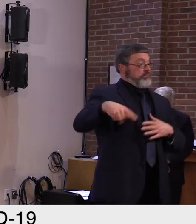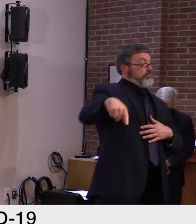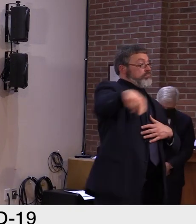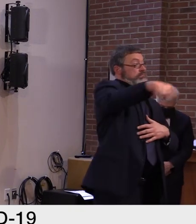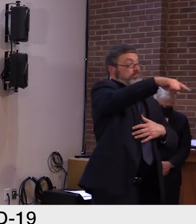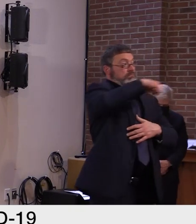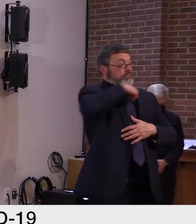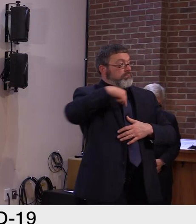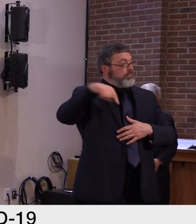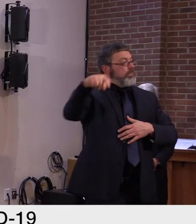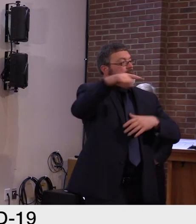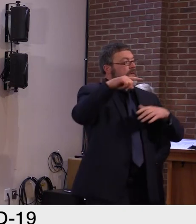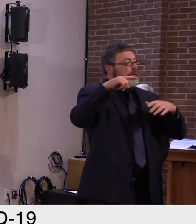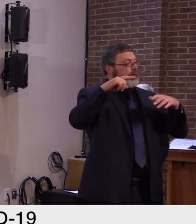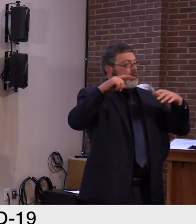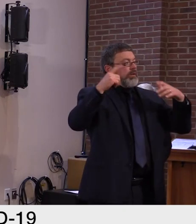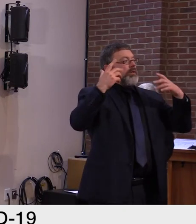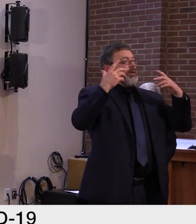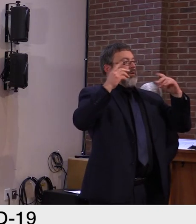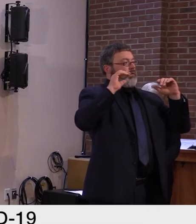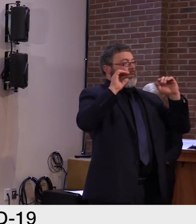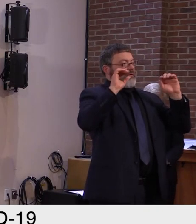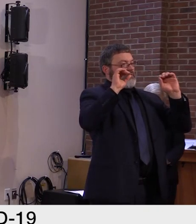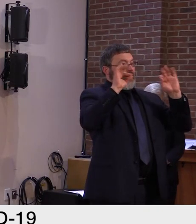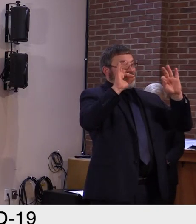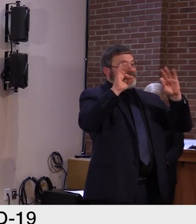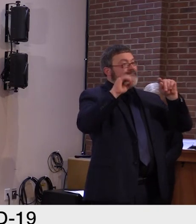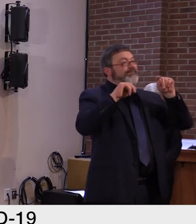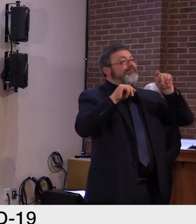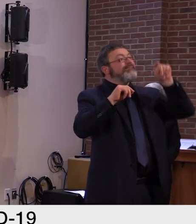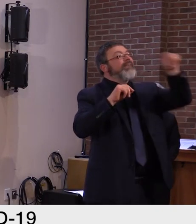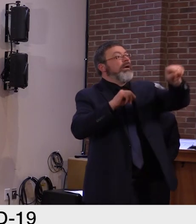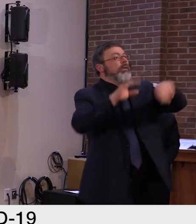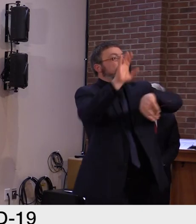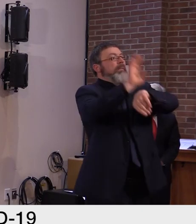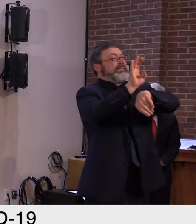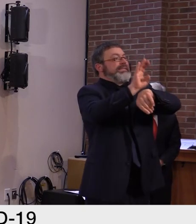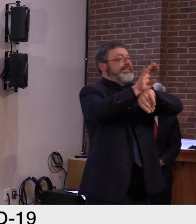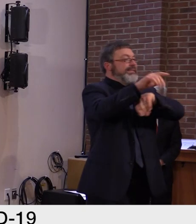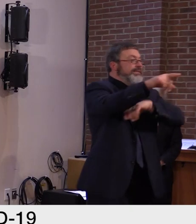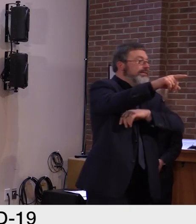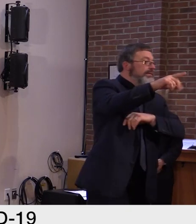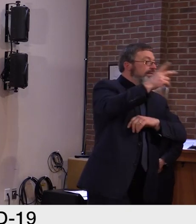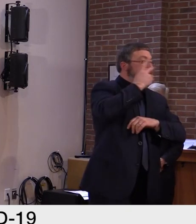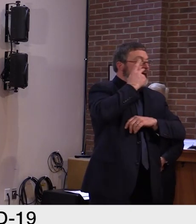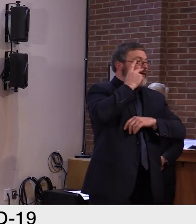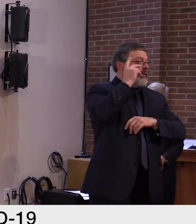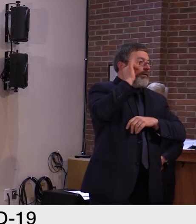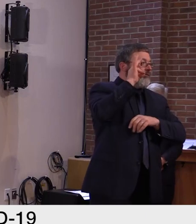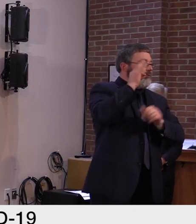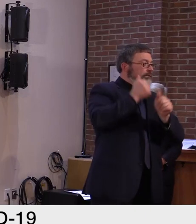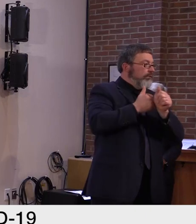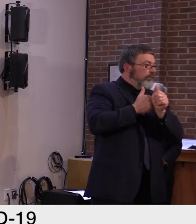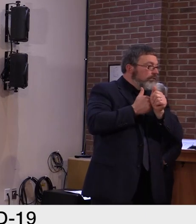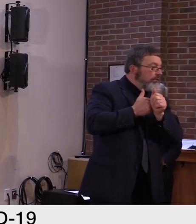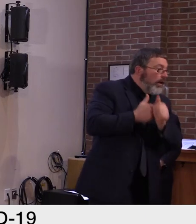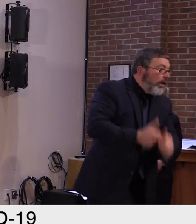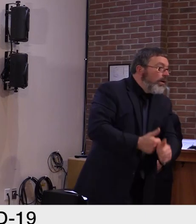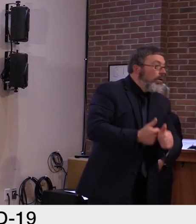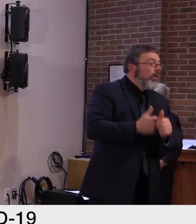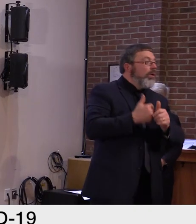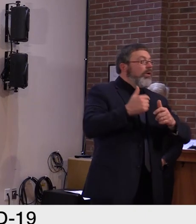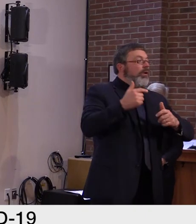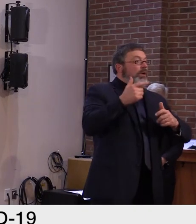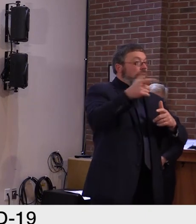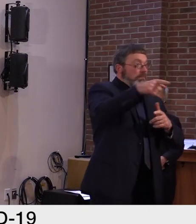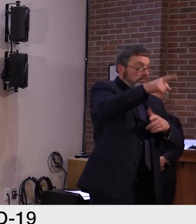the future posture will be informed by what we find over the next several days as we do that. We're certainly hopeful, again, that